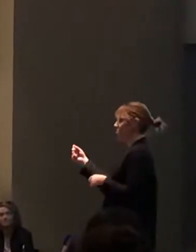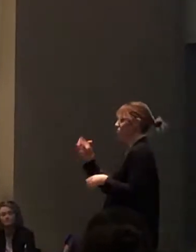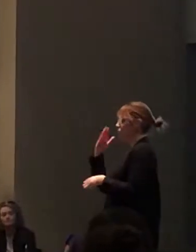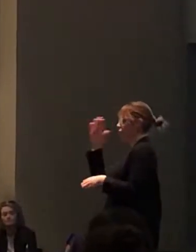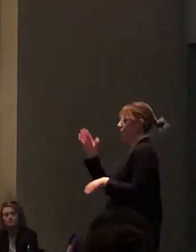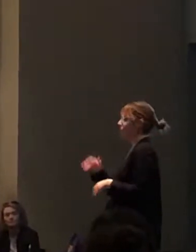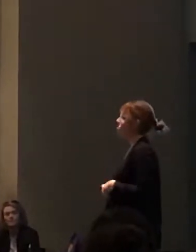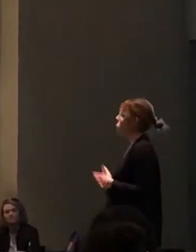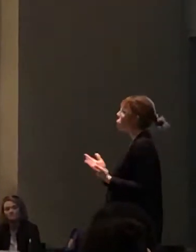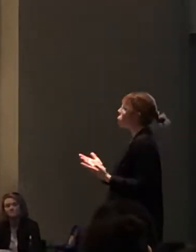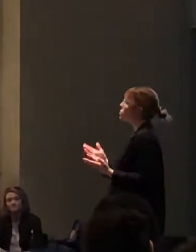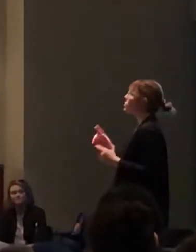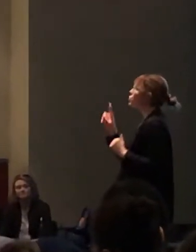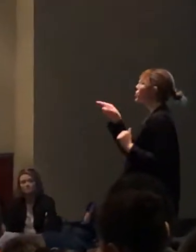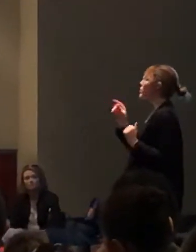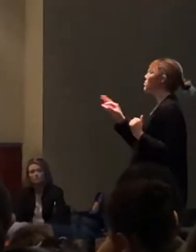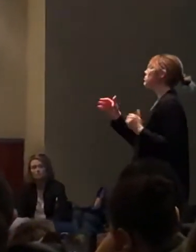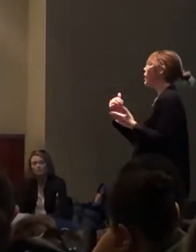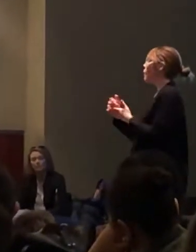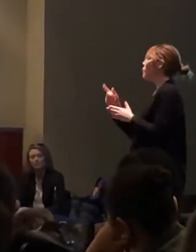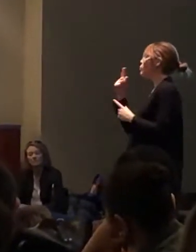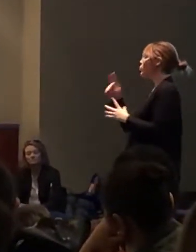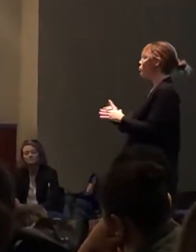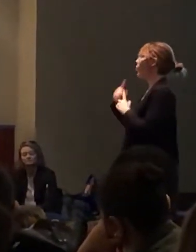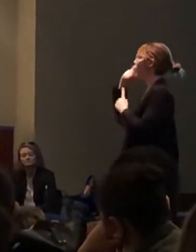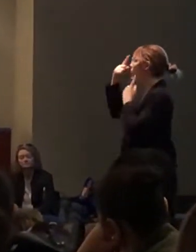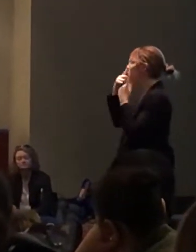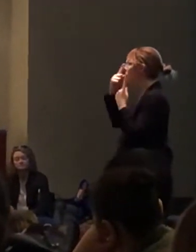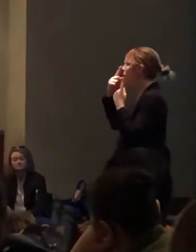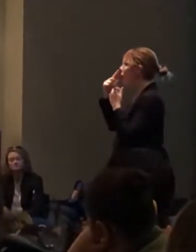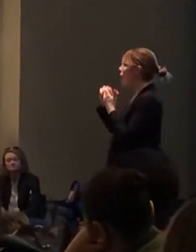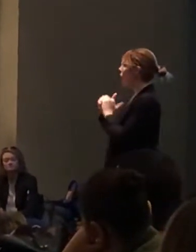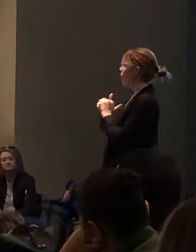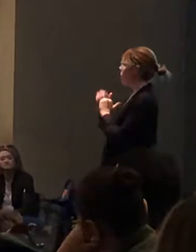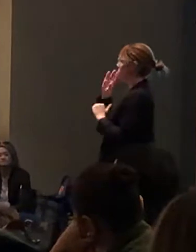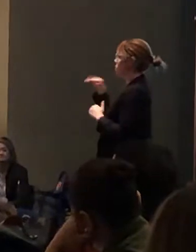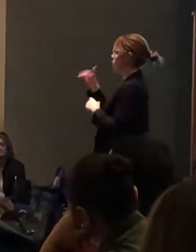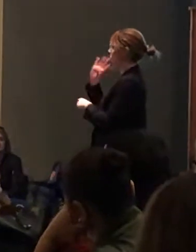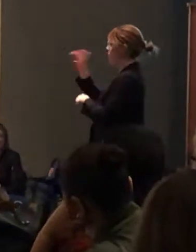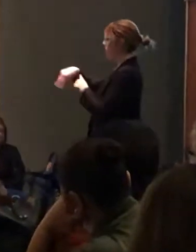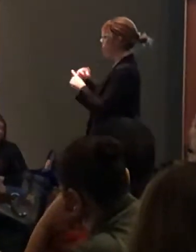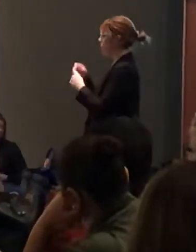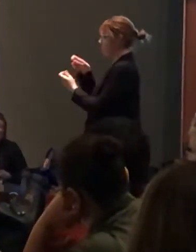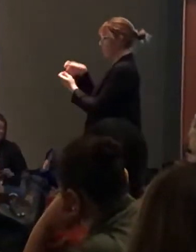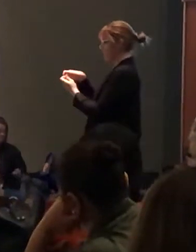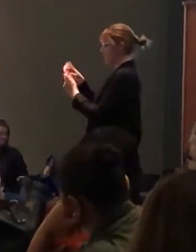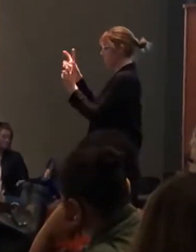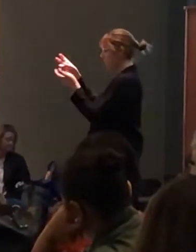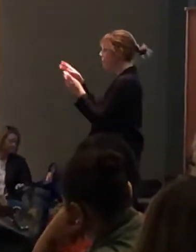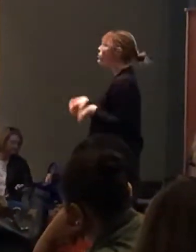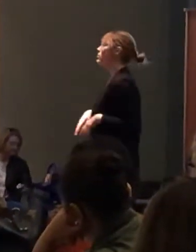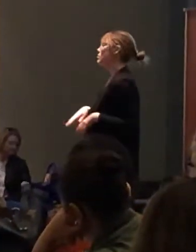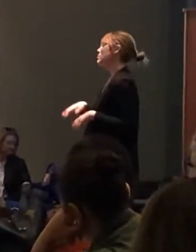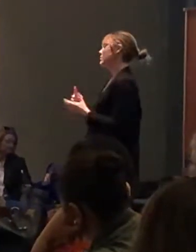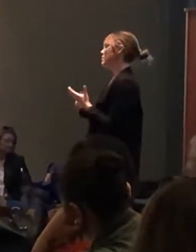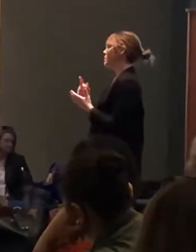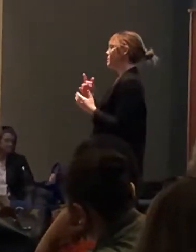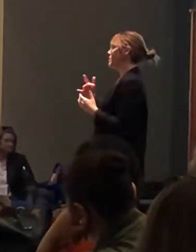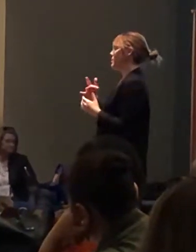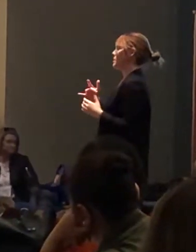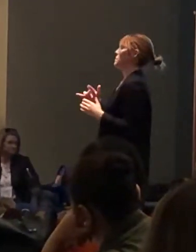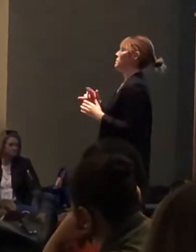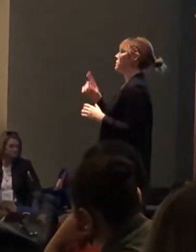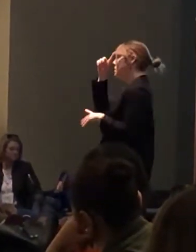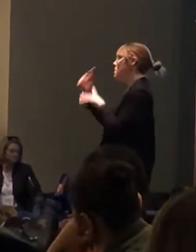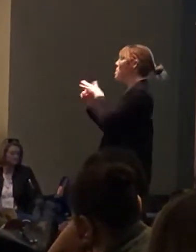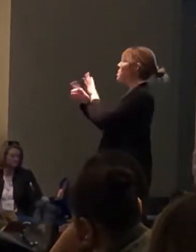Yeah, and that just kind of gets you to thinking about, you know, how when we're talking about a certain subject, sometimes it can bring up a lot of